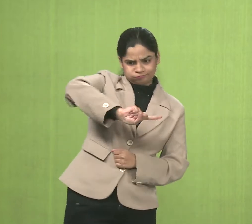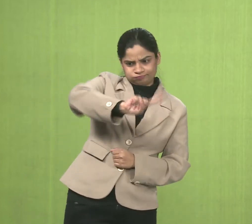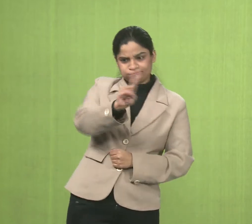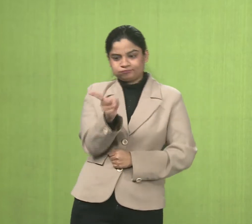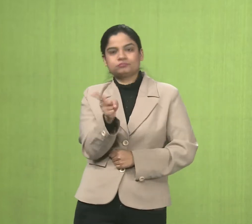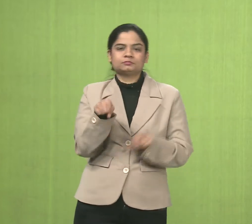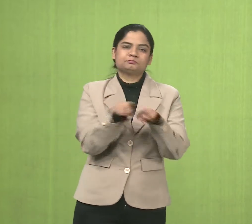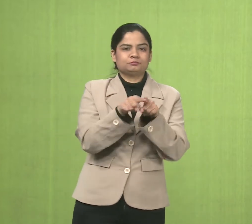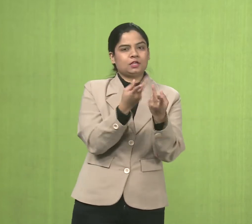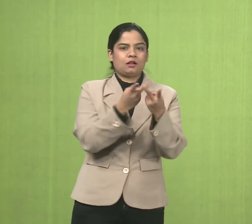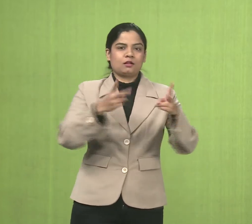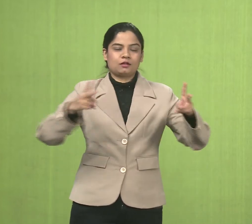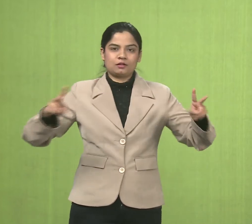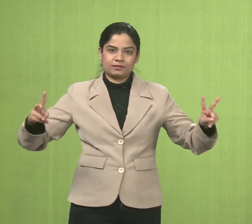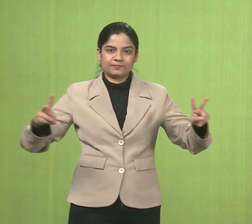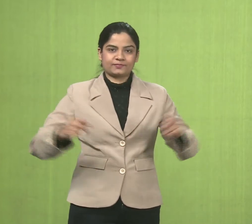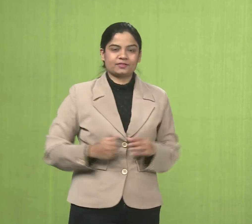once the 3 has been counted.